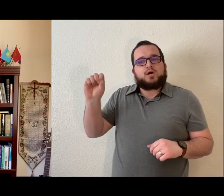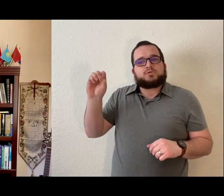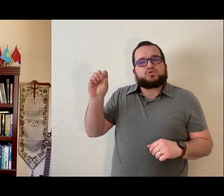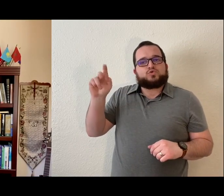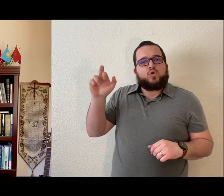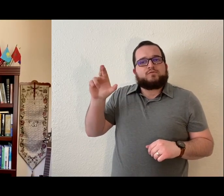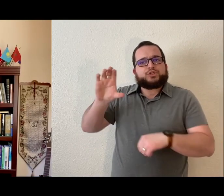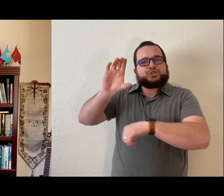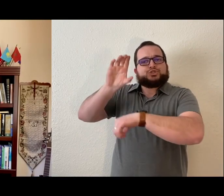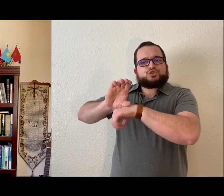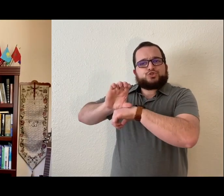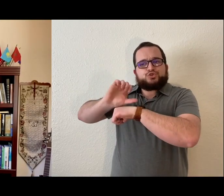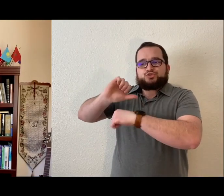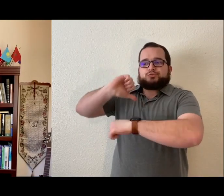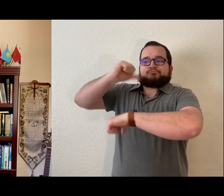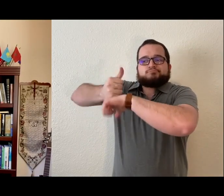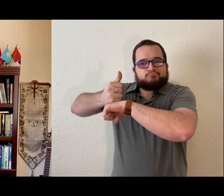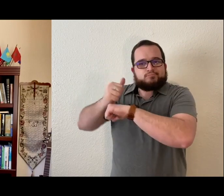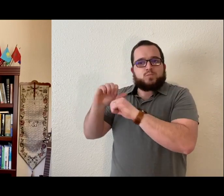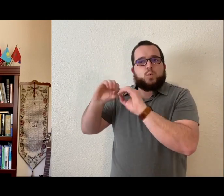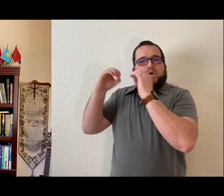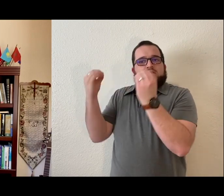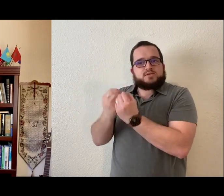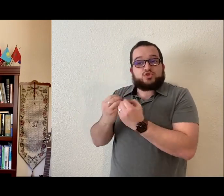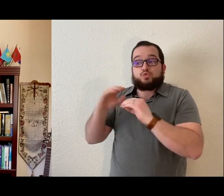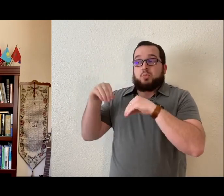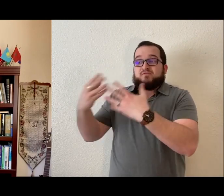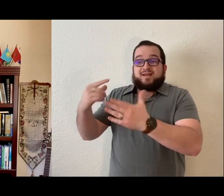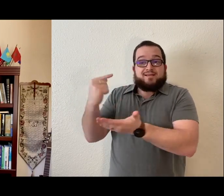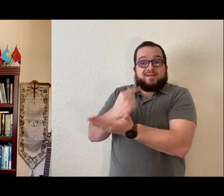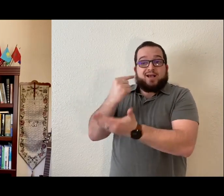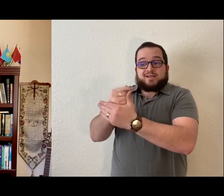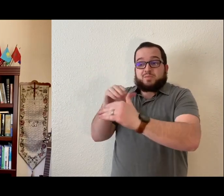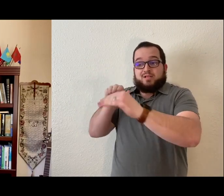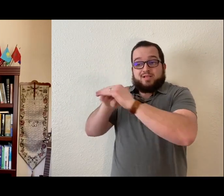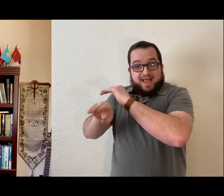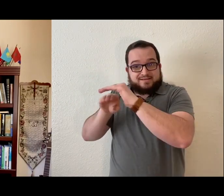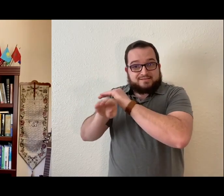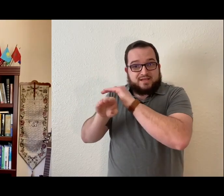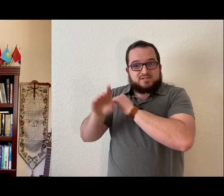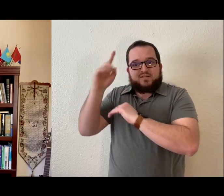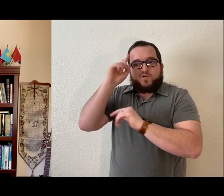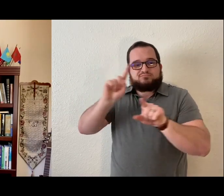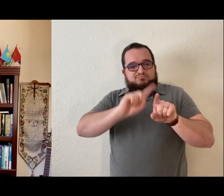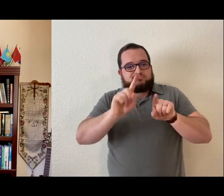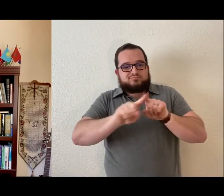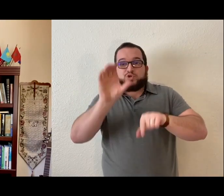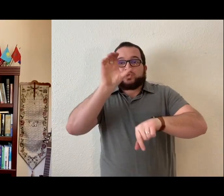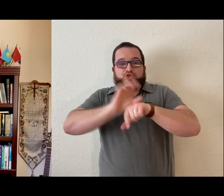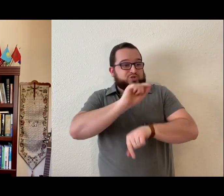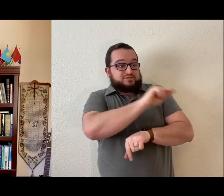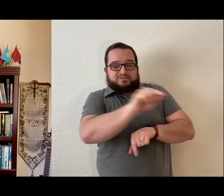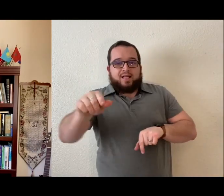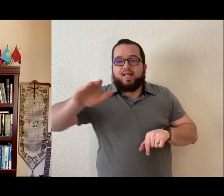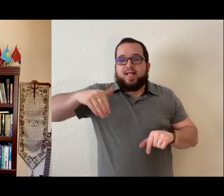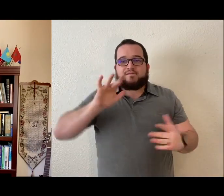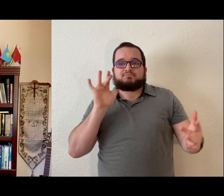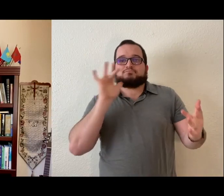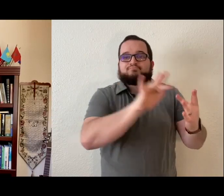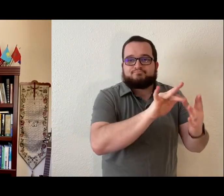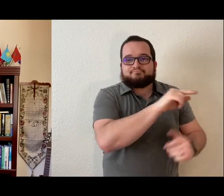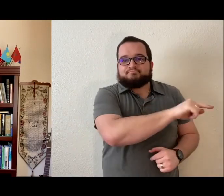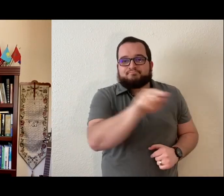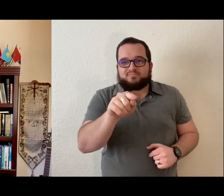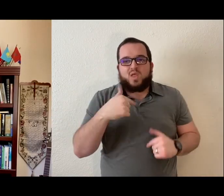planting organization seeking to provide gospel access by planting, multiplying churches among unreached people